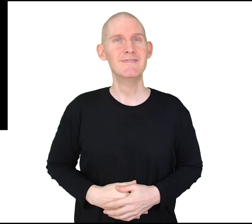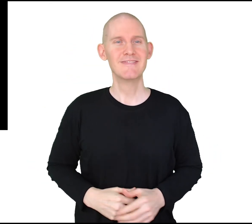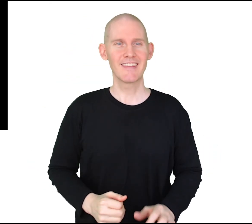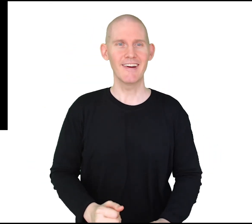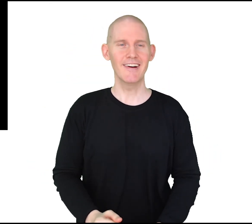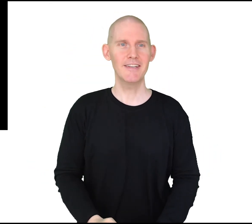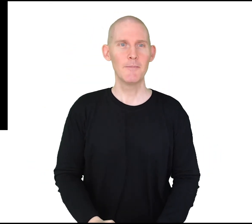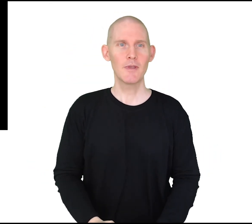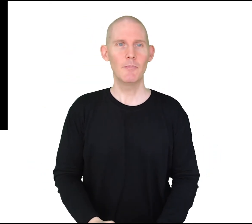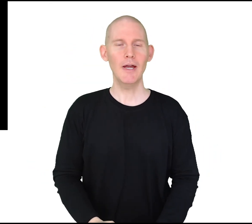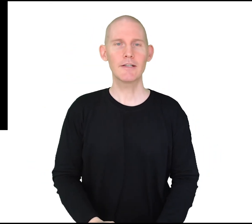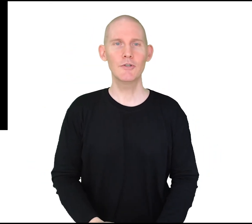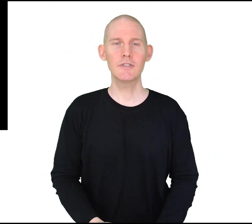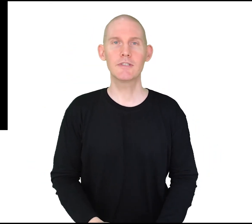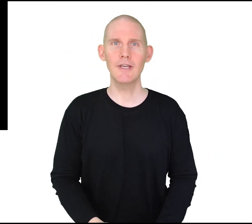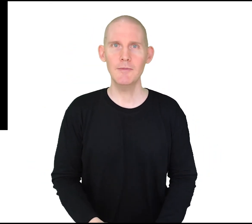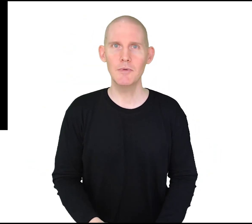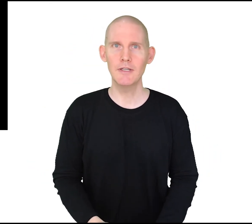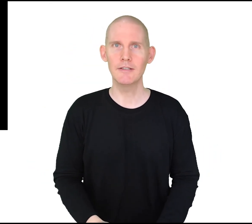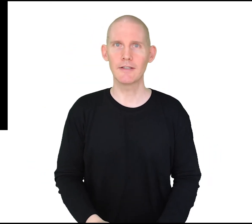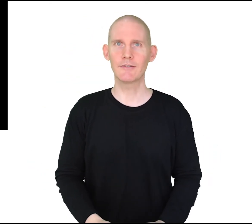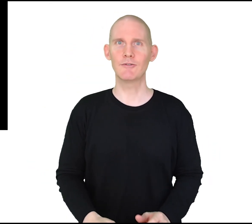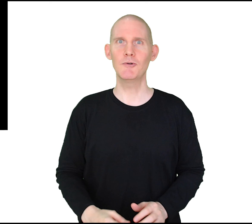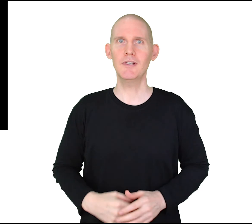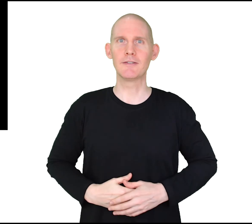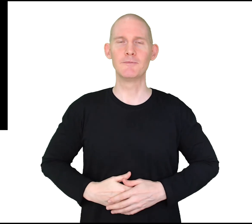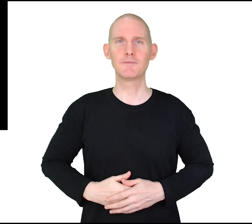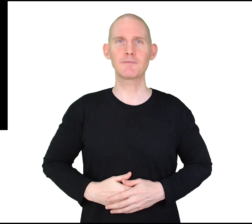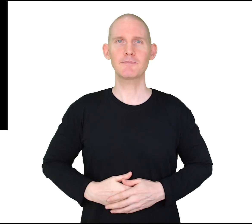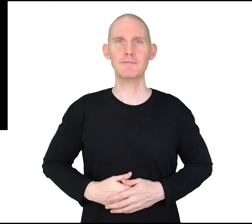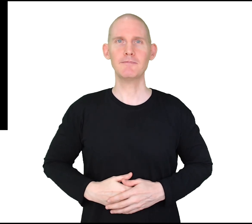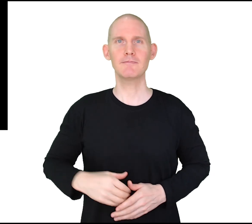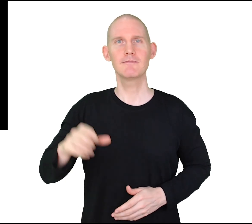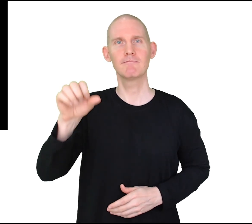All right, back to the statement. Let's do it.